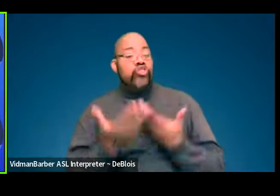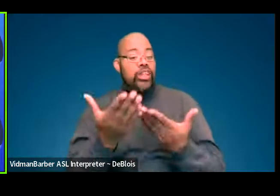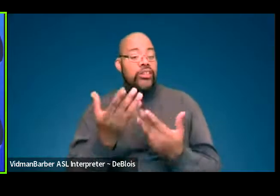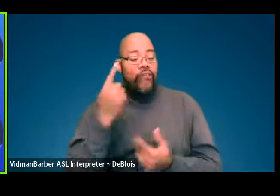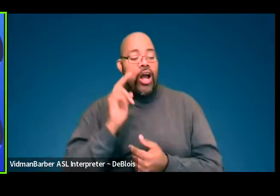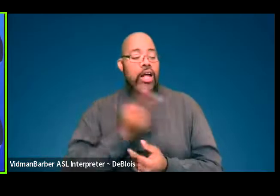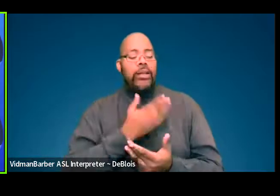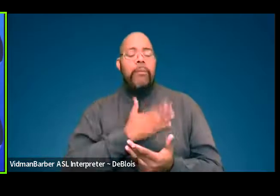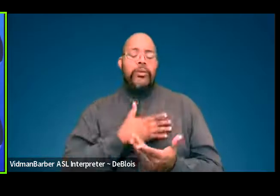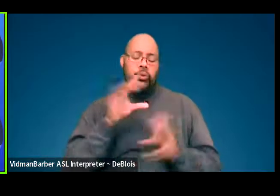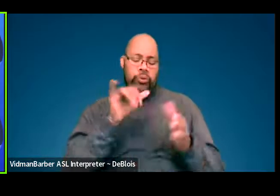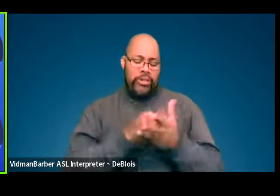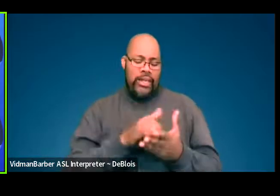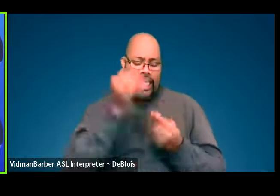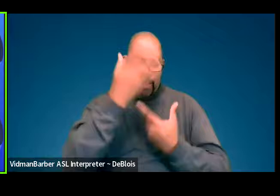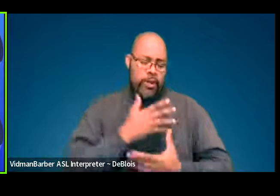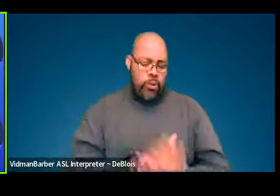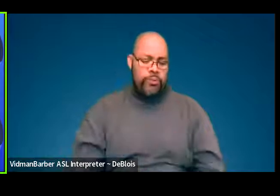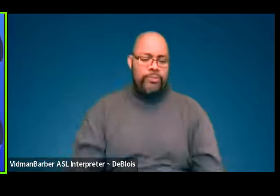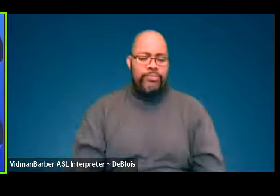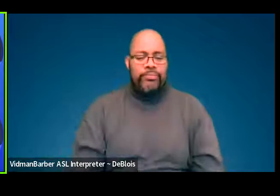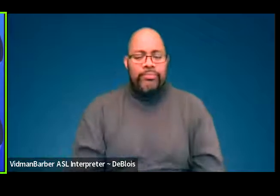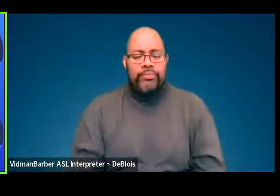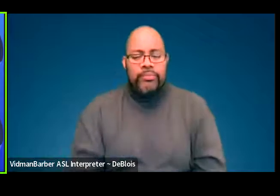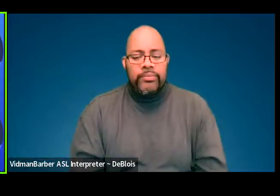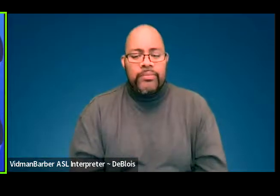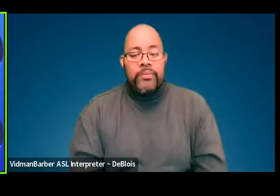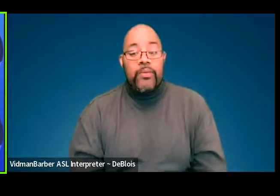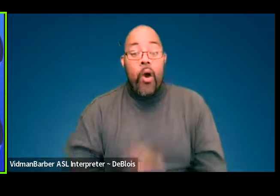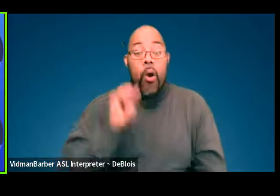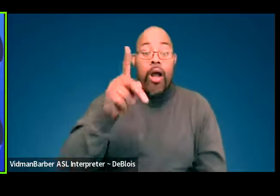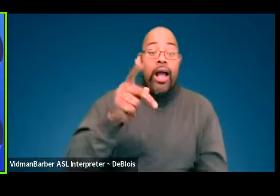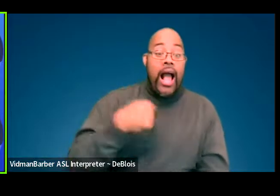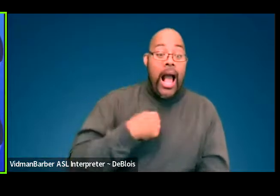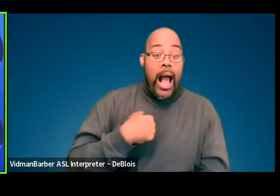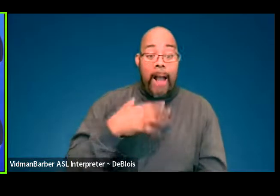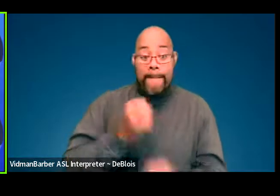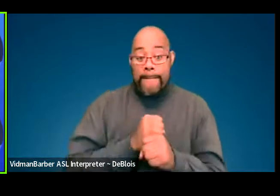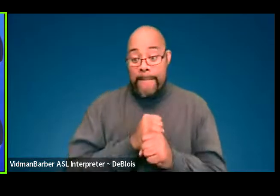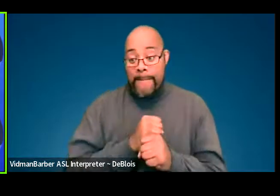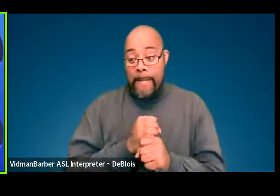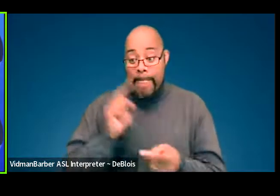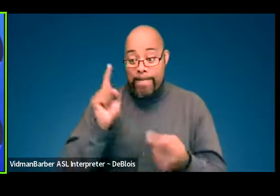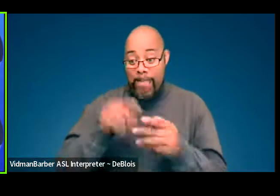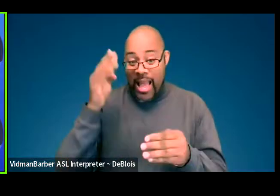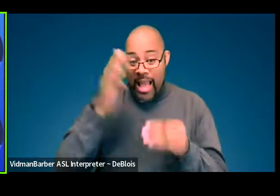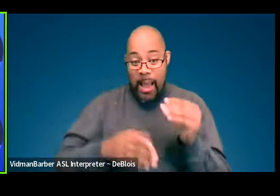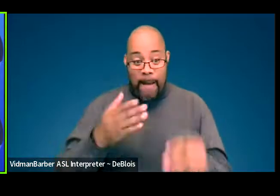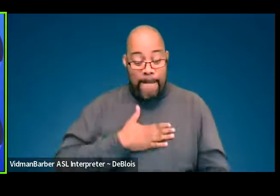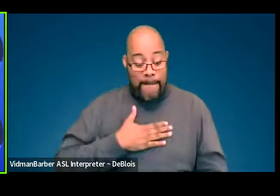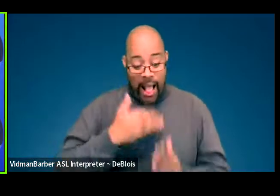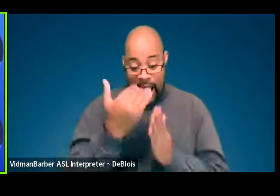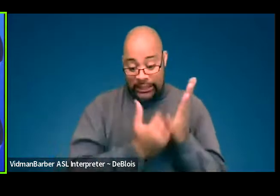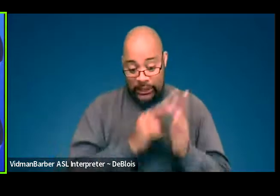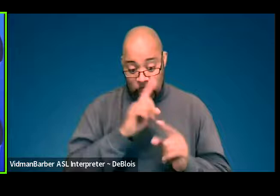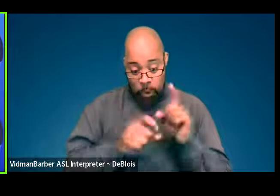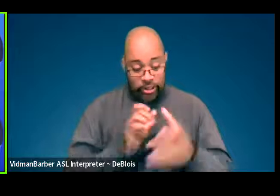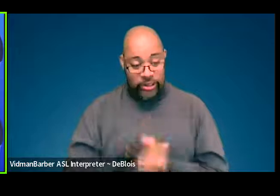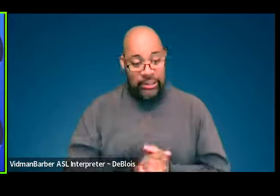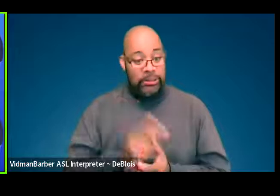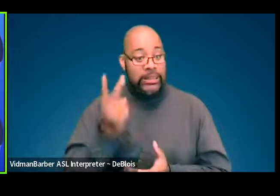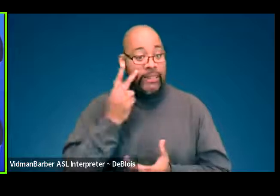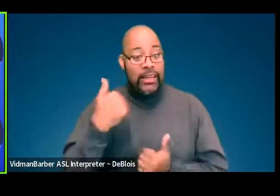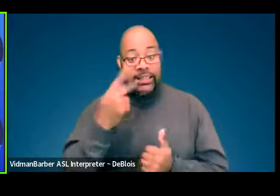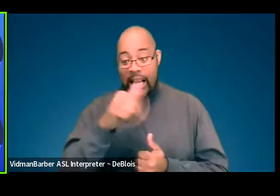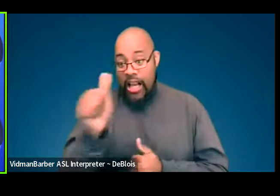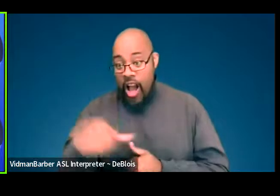us, please do let me know. All right, y'all, I'm getting to the end of my list of questions. Let me see if I